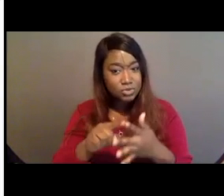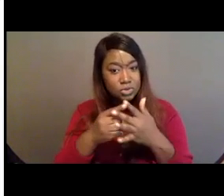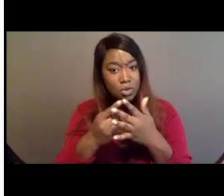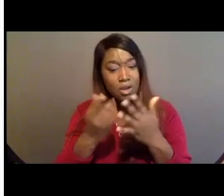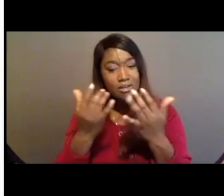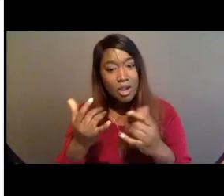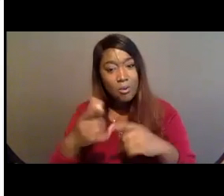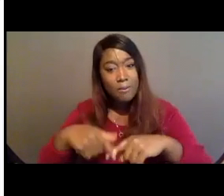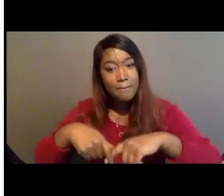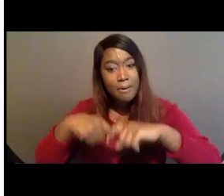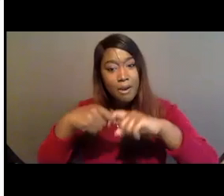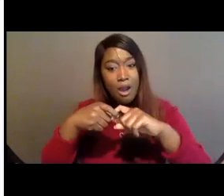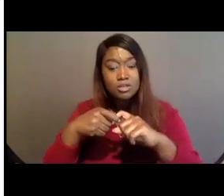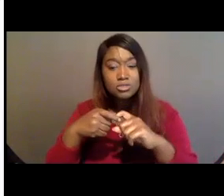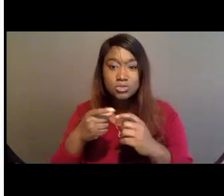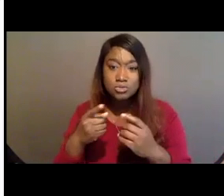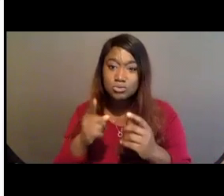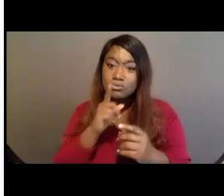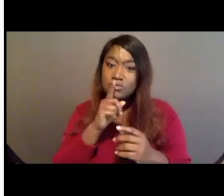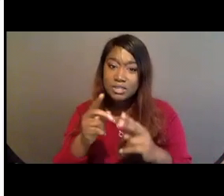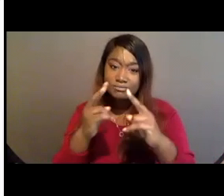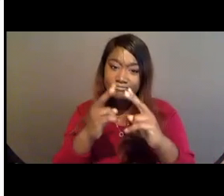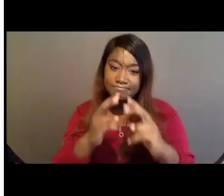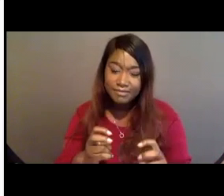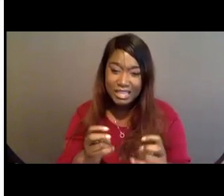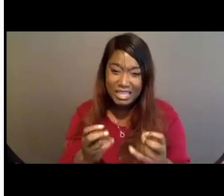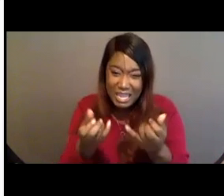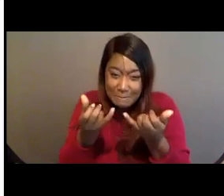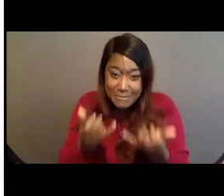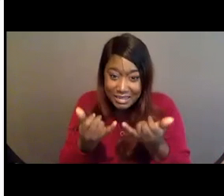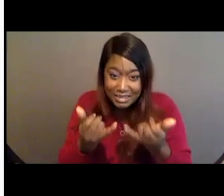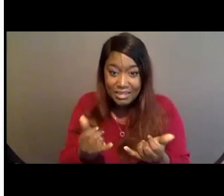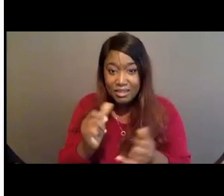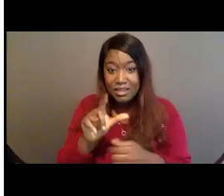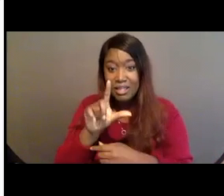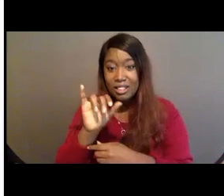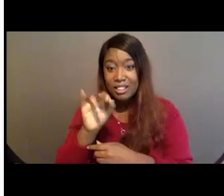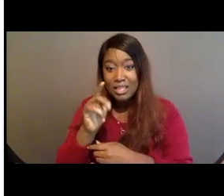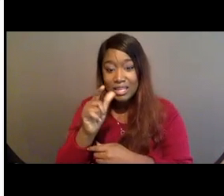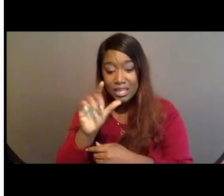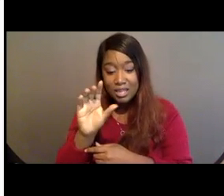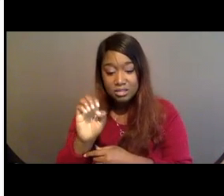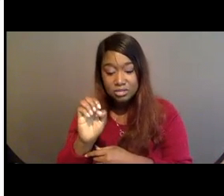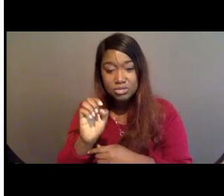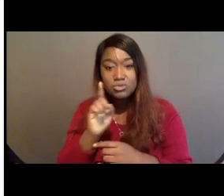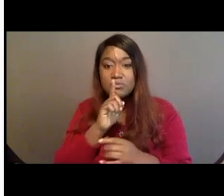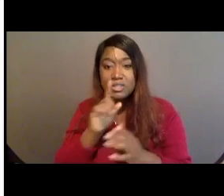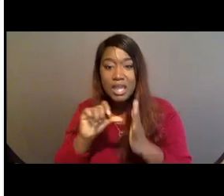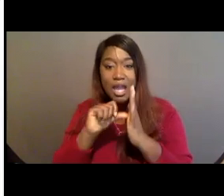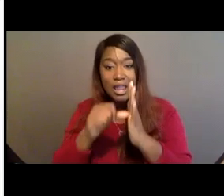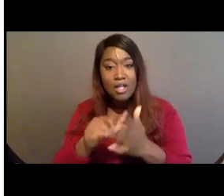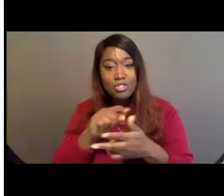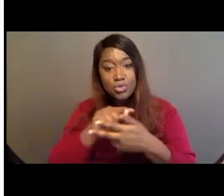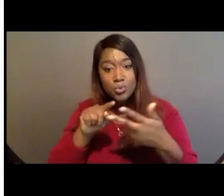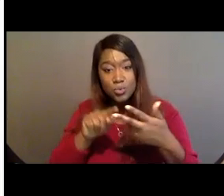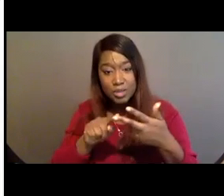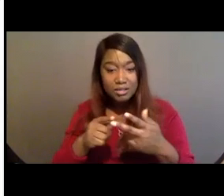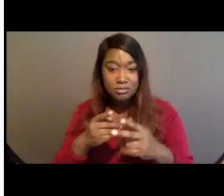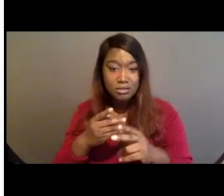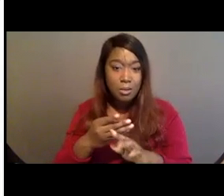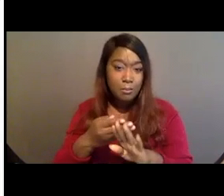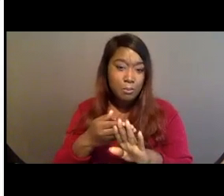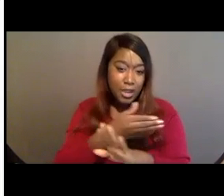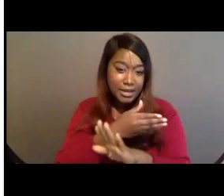moment and look at the actual immediate lineage of highlighting sort of three predecessors in the